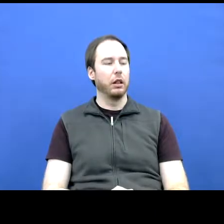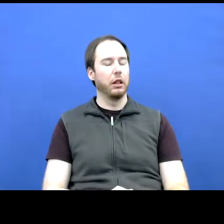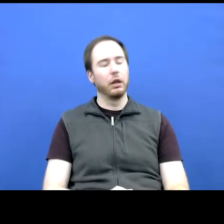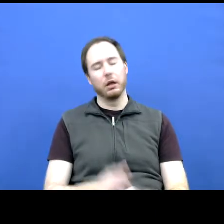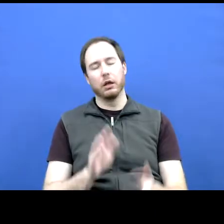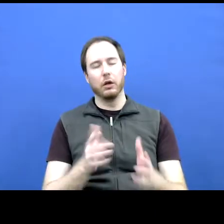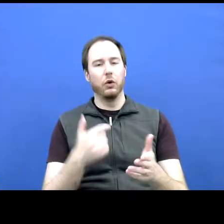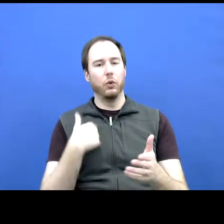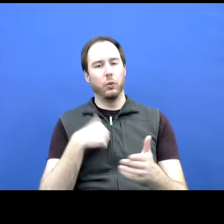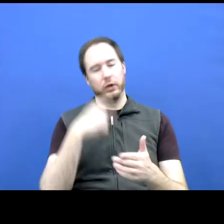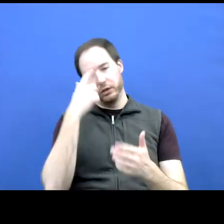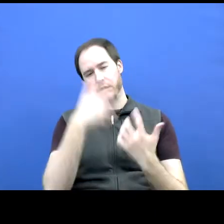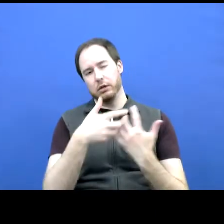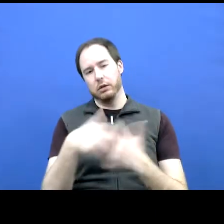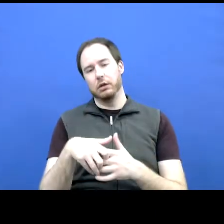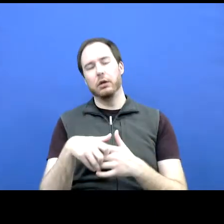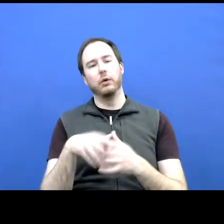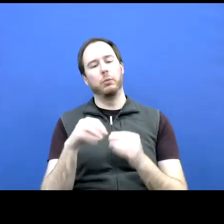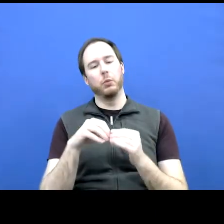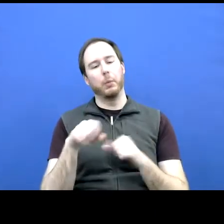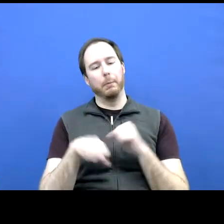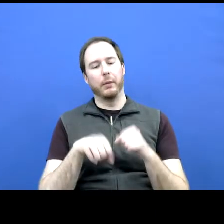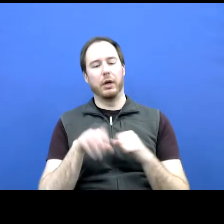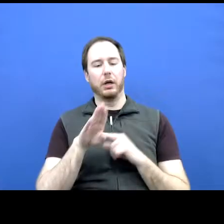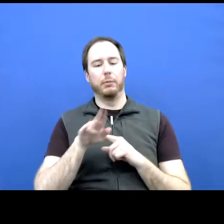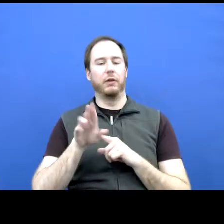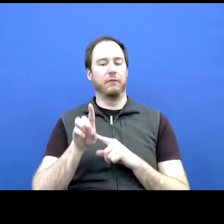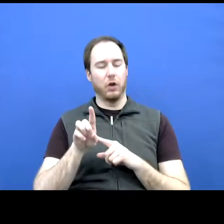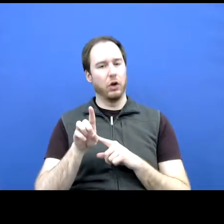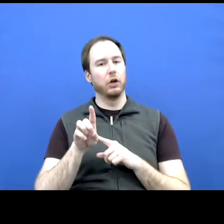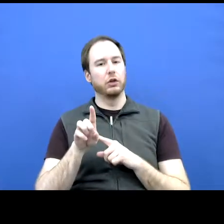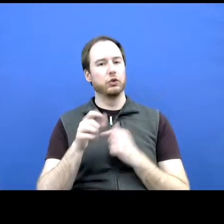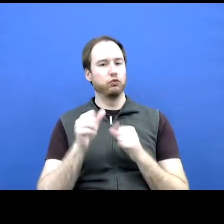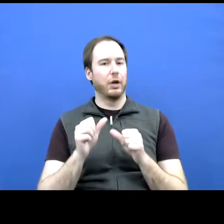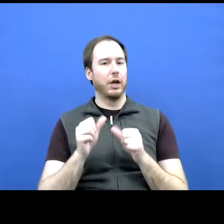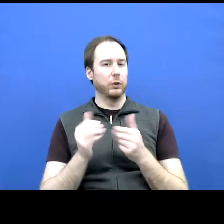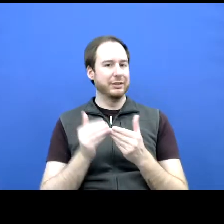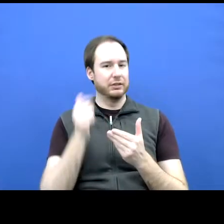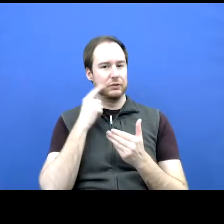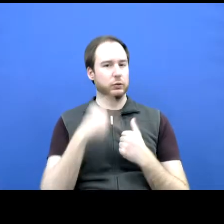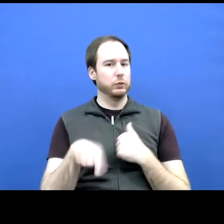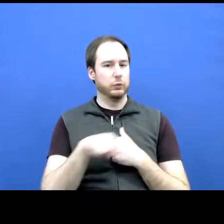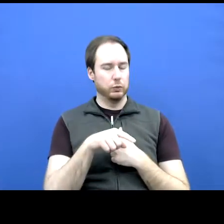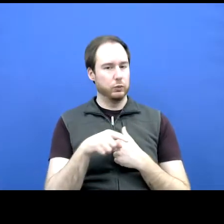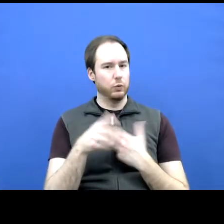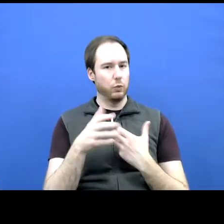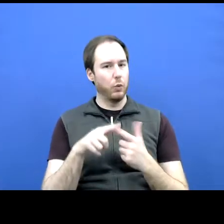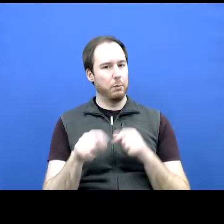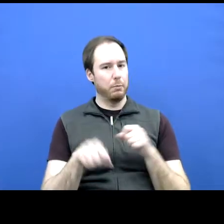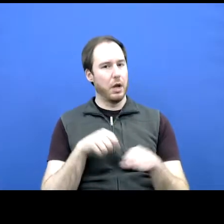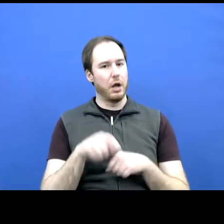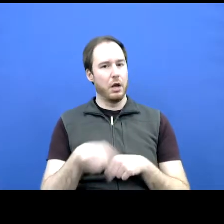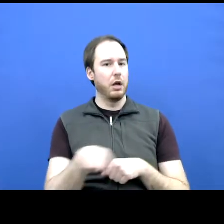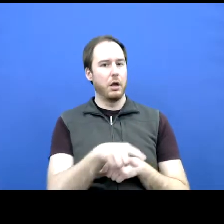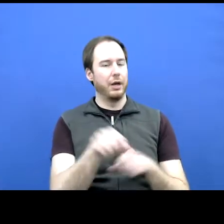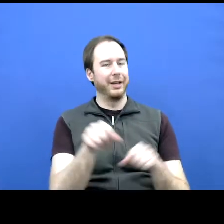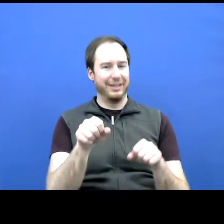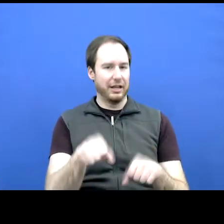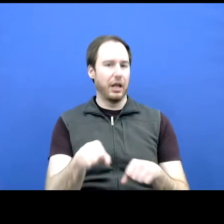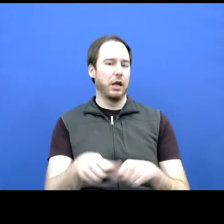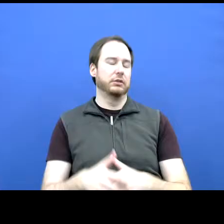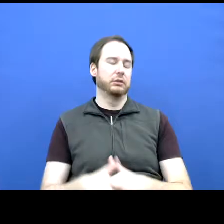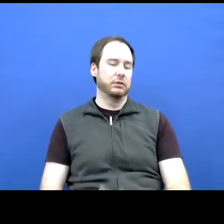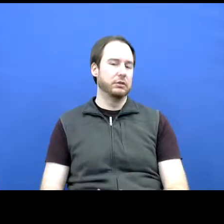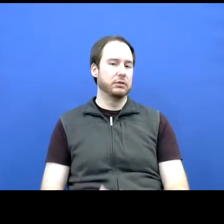we're putting together bike boulevards and other things to make it easier for people who do want to bicycle to a location to be able to do